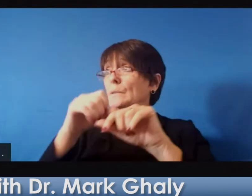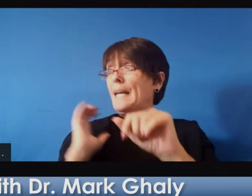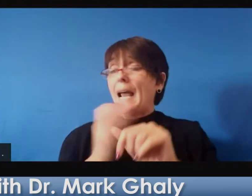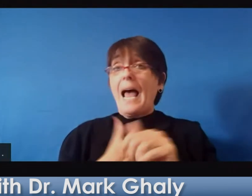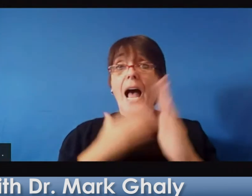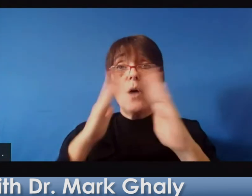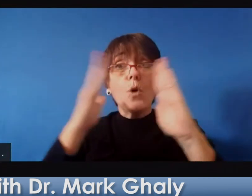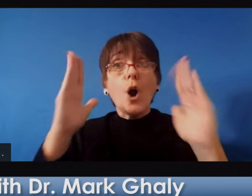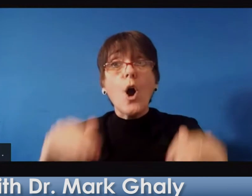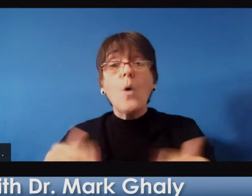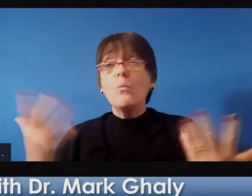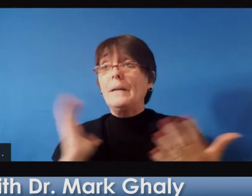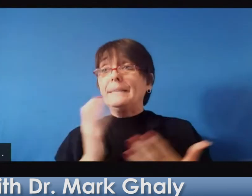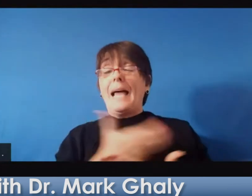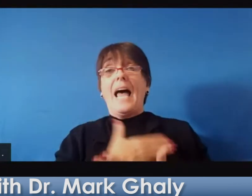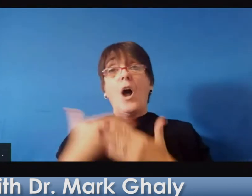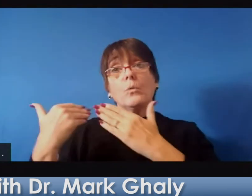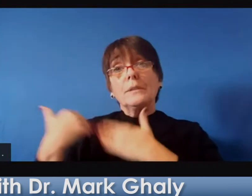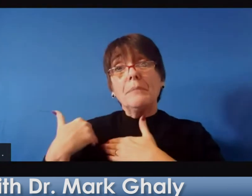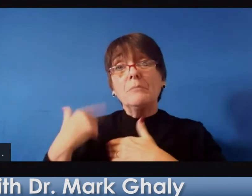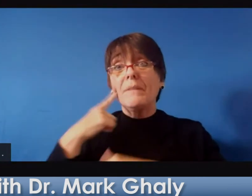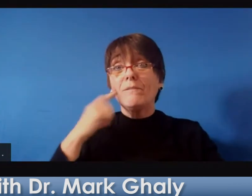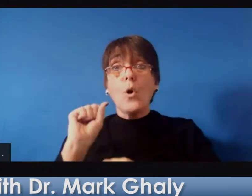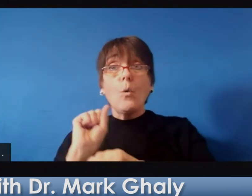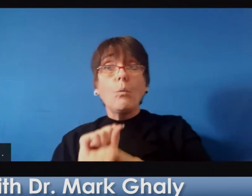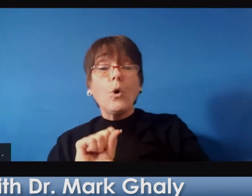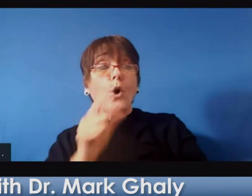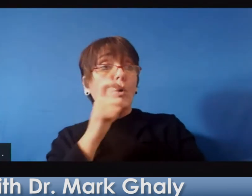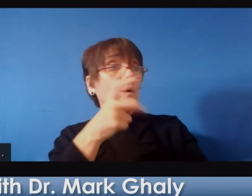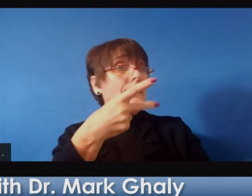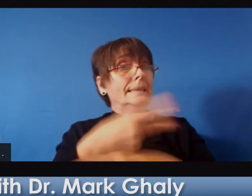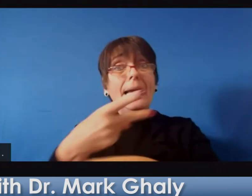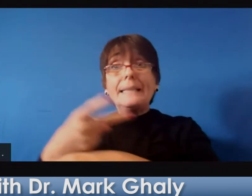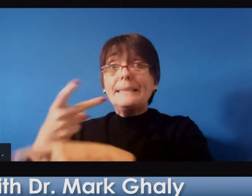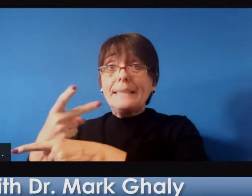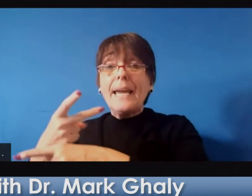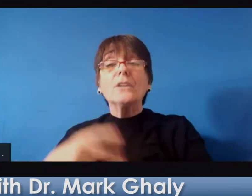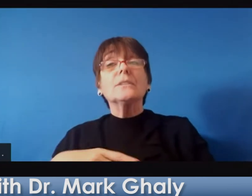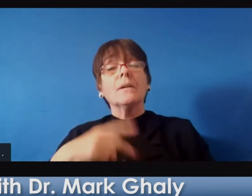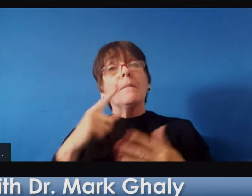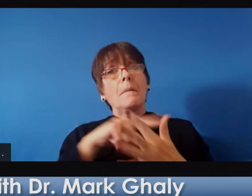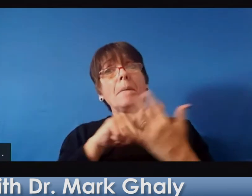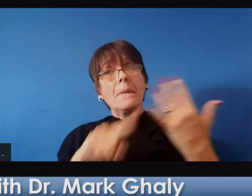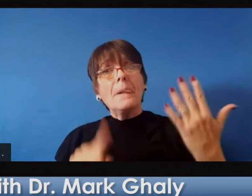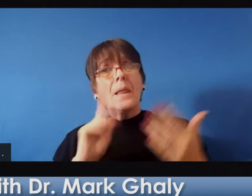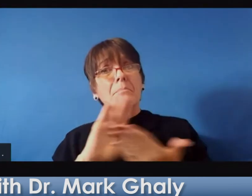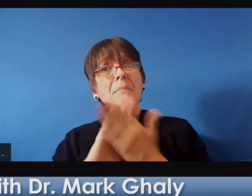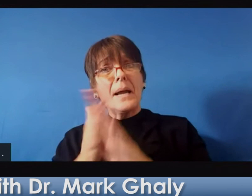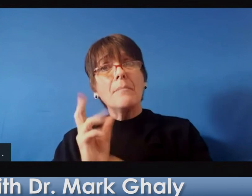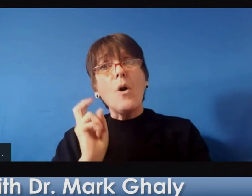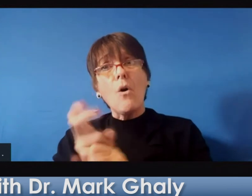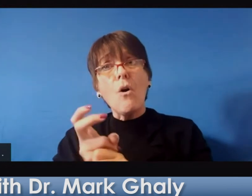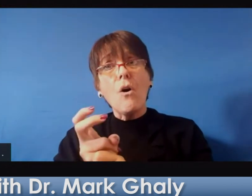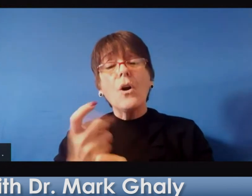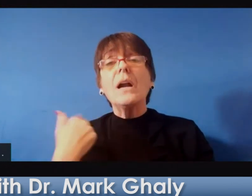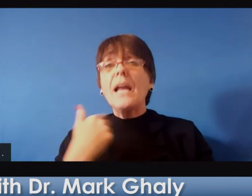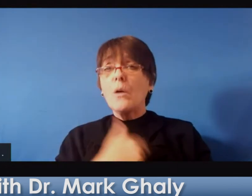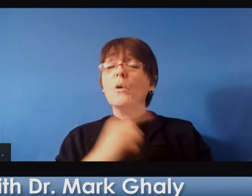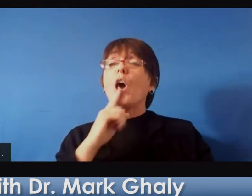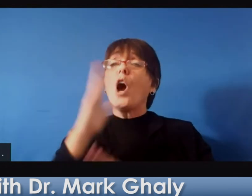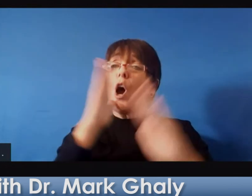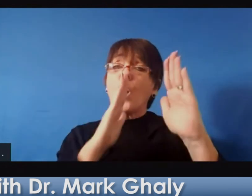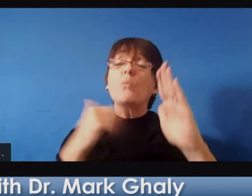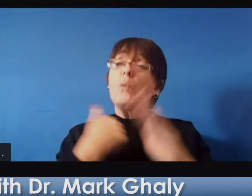the responsibility as a breadwinner or a primary caretaker, that these things are difficult. And we are certainly working county